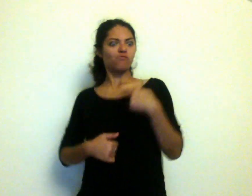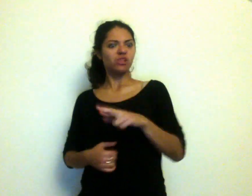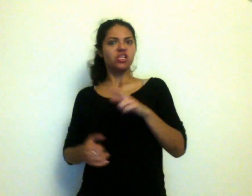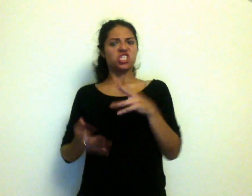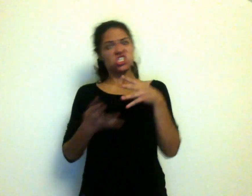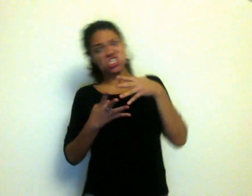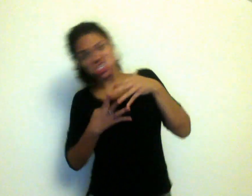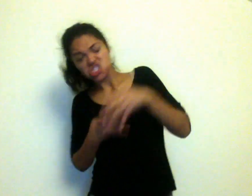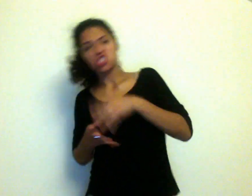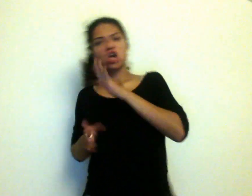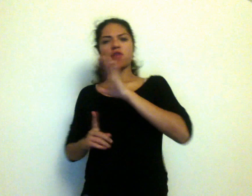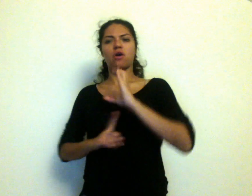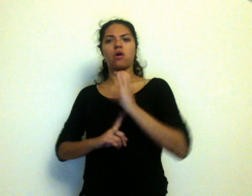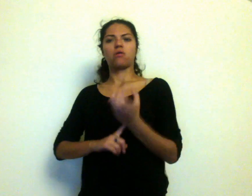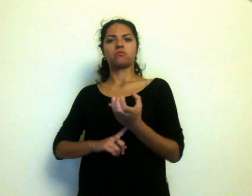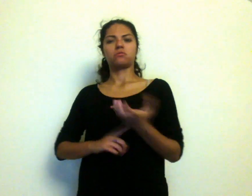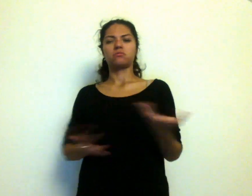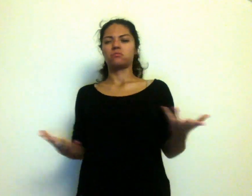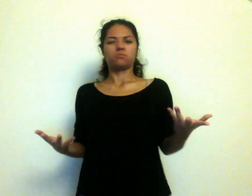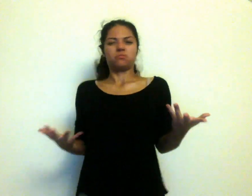3, do not assume